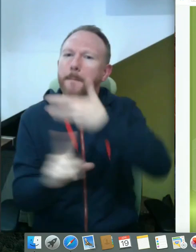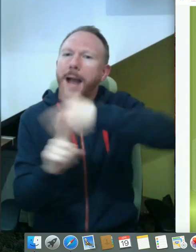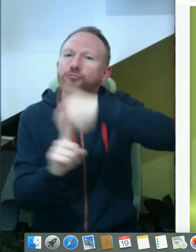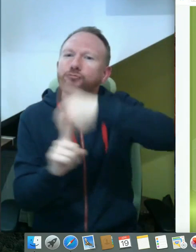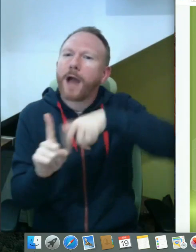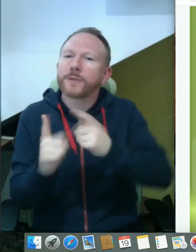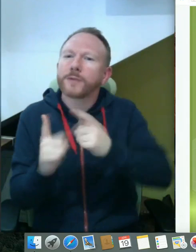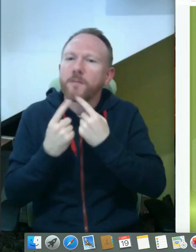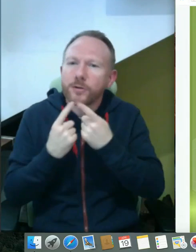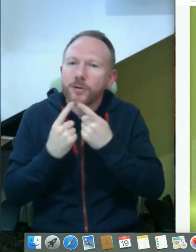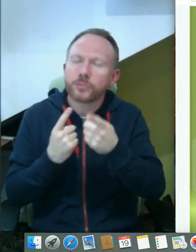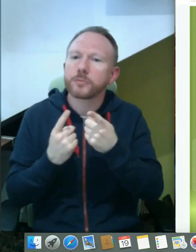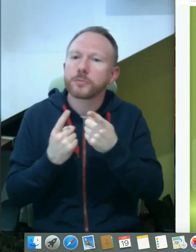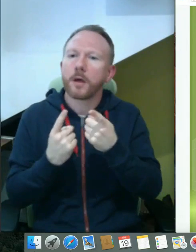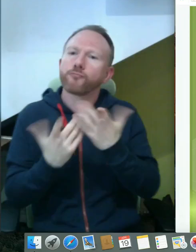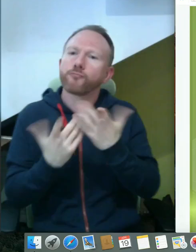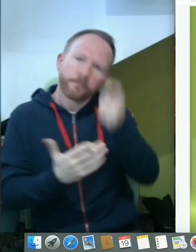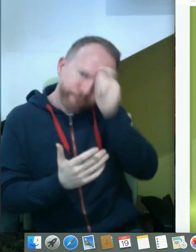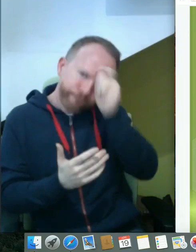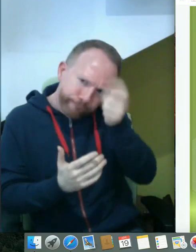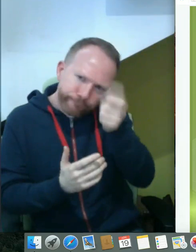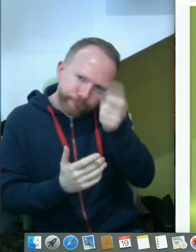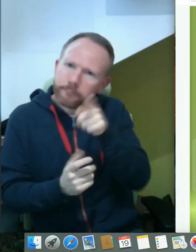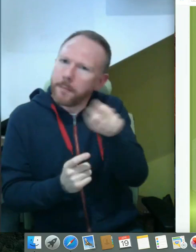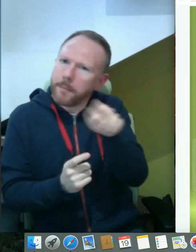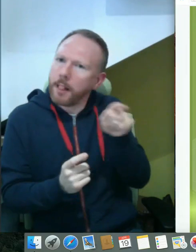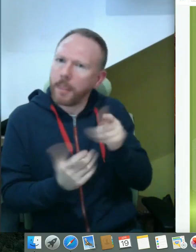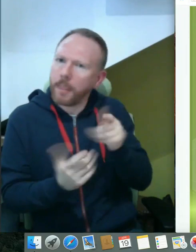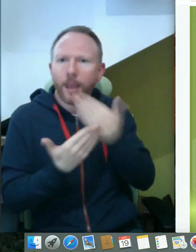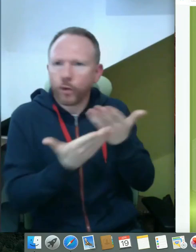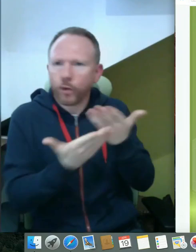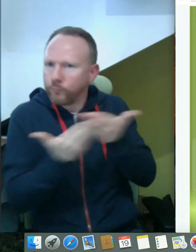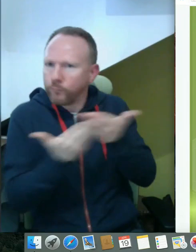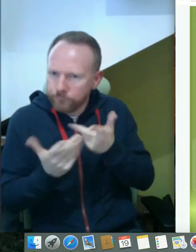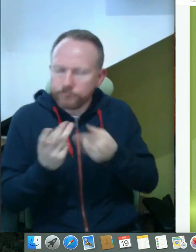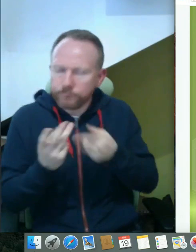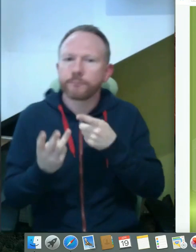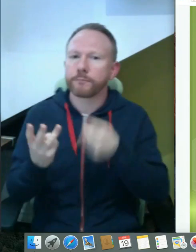the purpose of having a set of best practices.